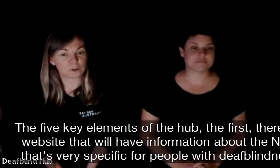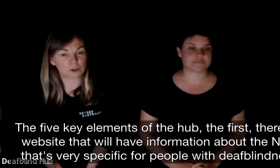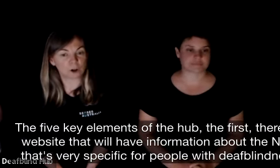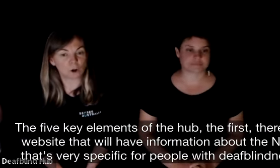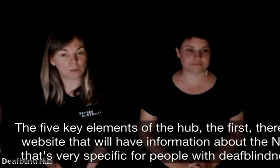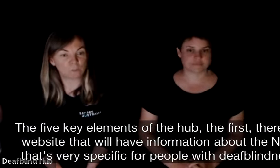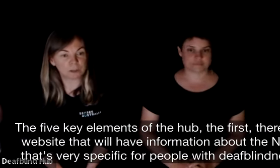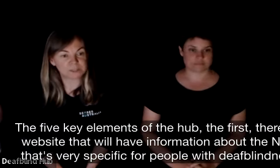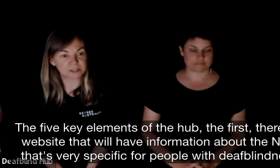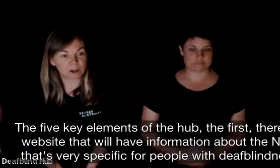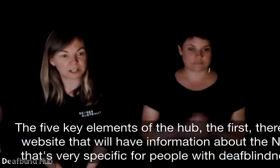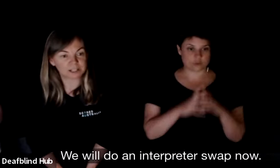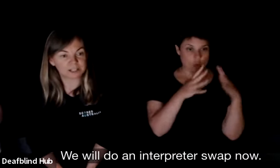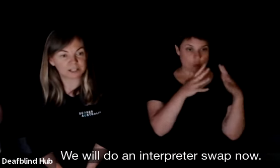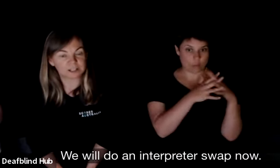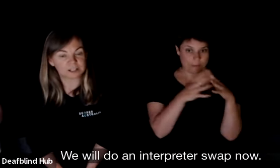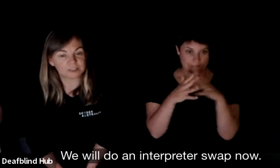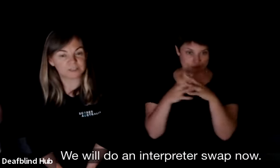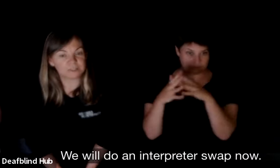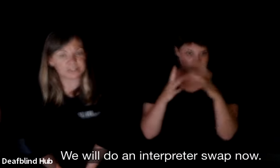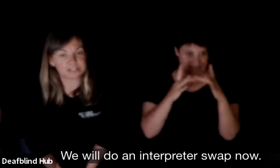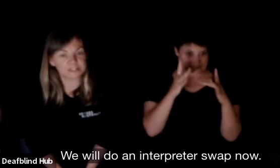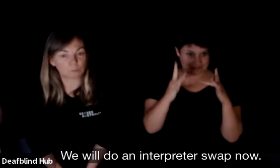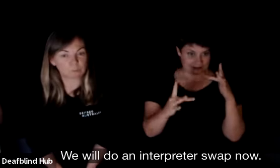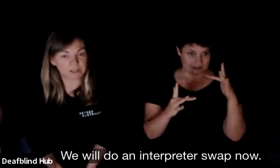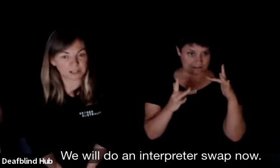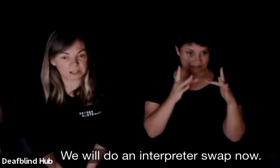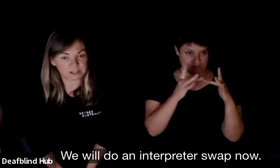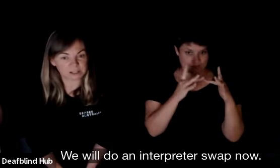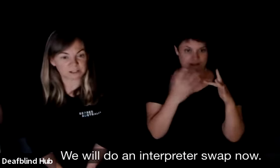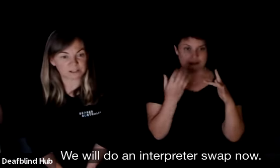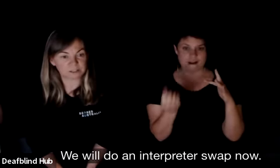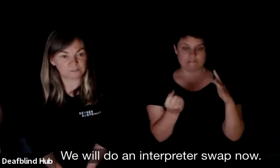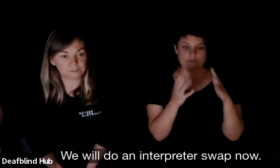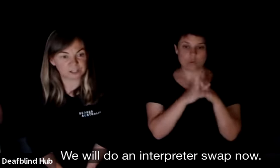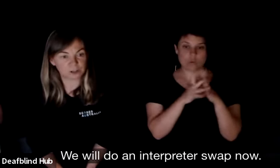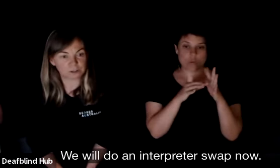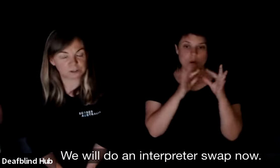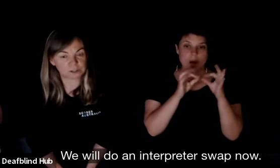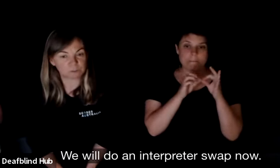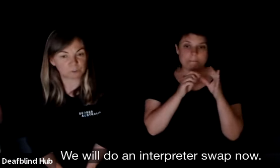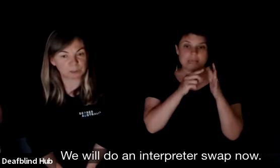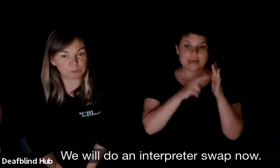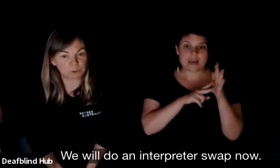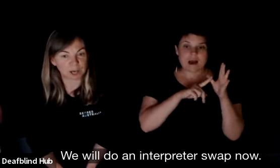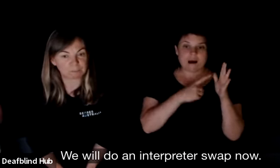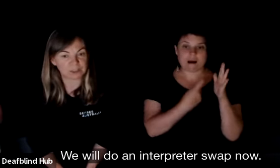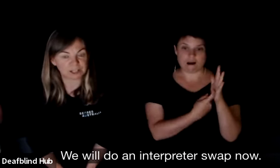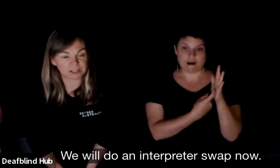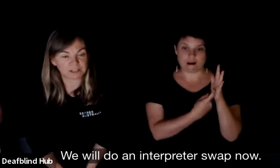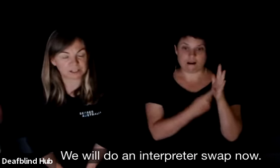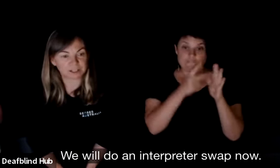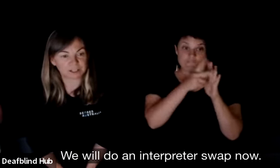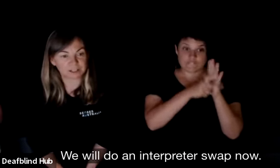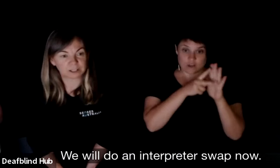So on the website, these webinars, the videos will be put up